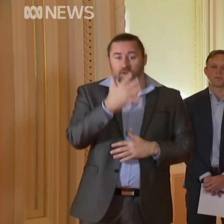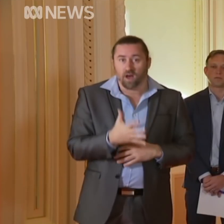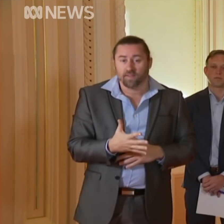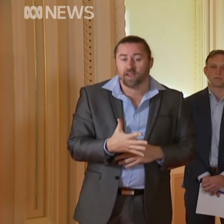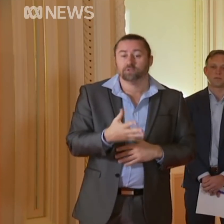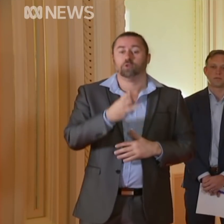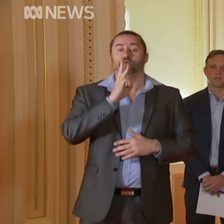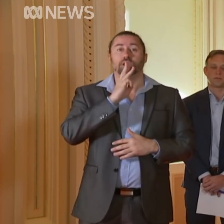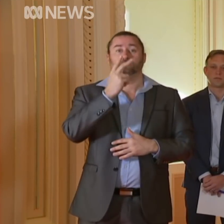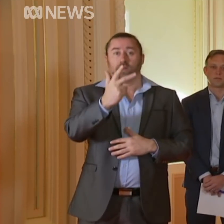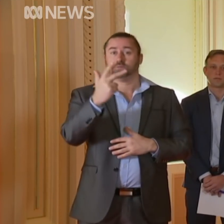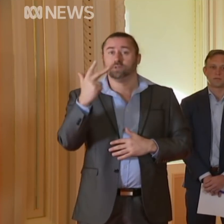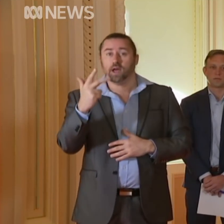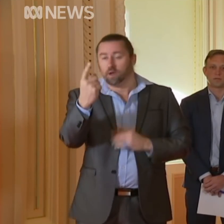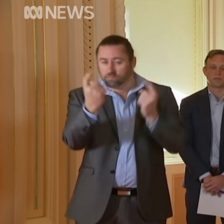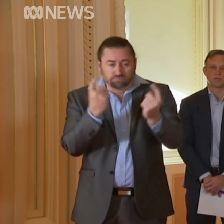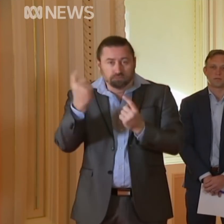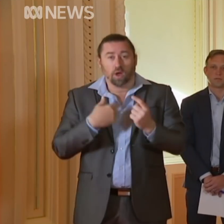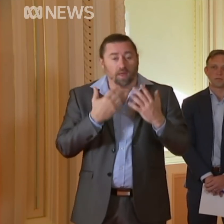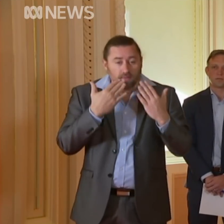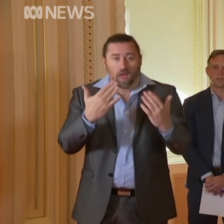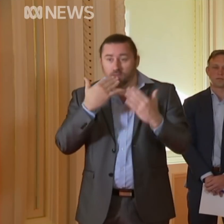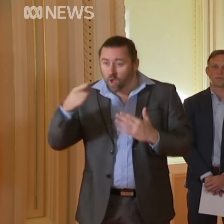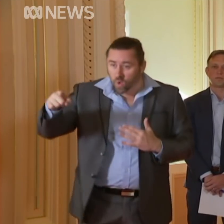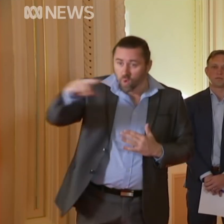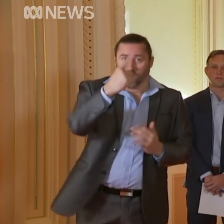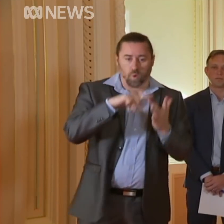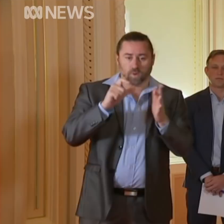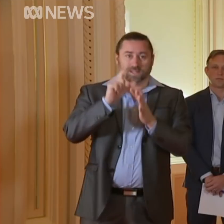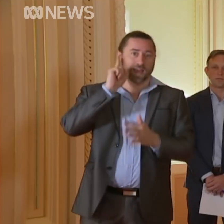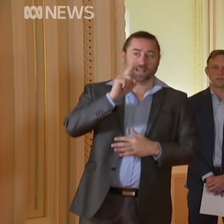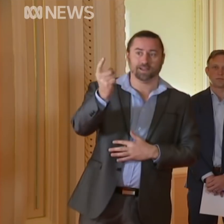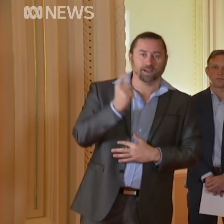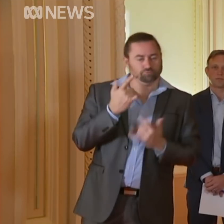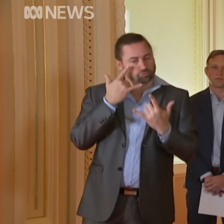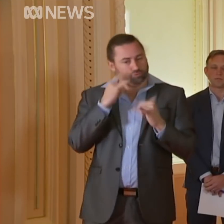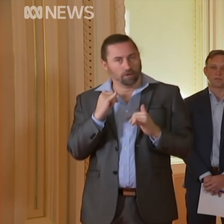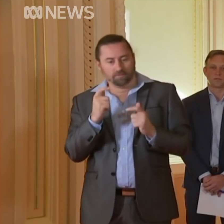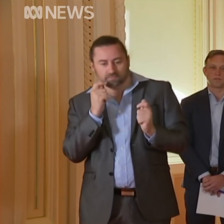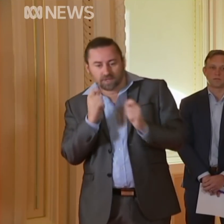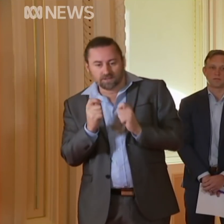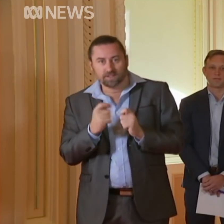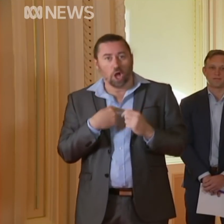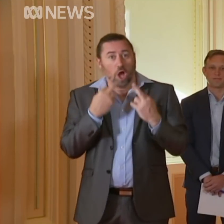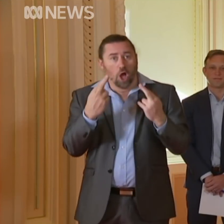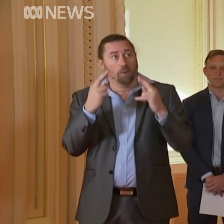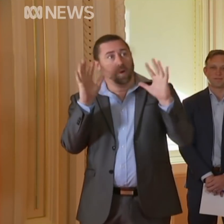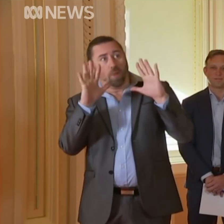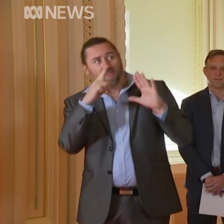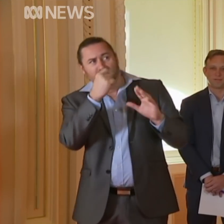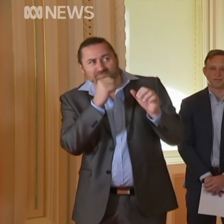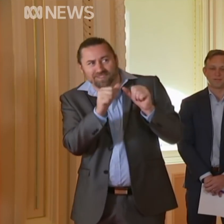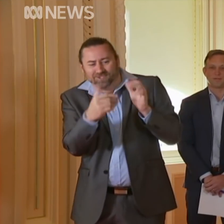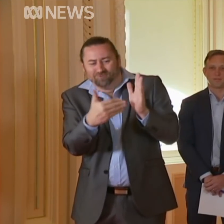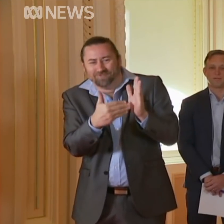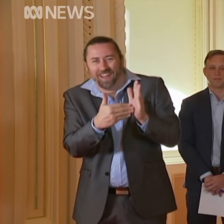5,388 people, and I thank every single one of those people for coming forward to get tested. And I hope the weather's a bit better today